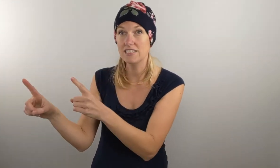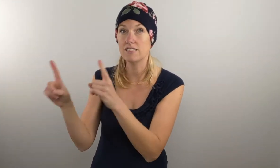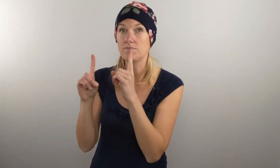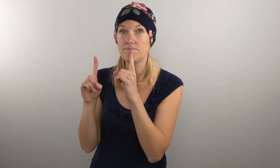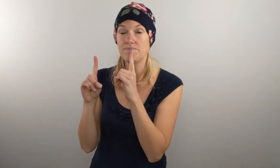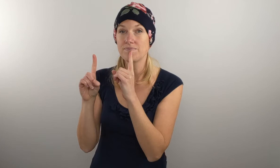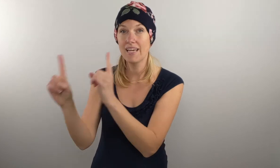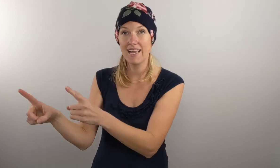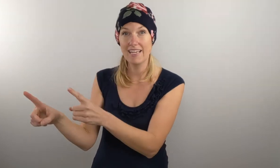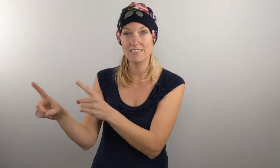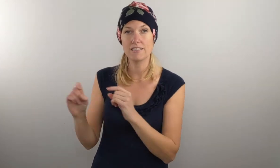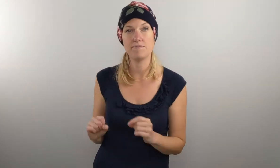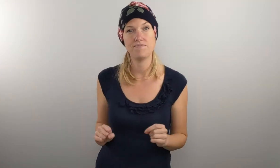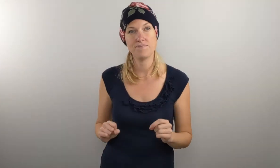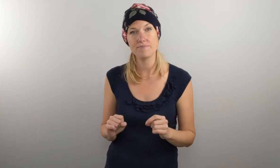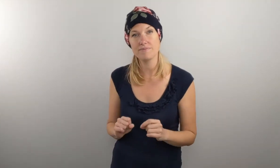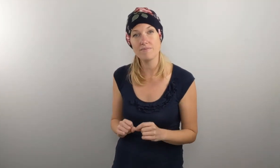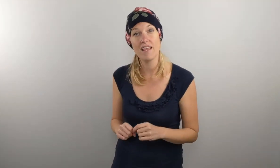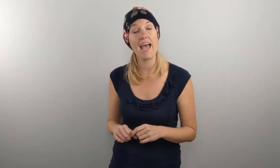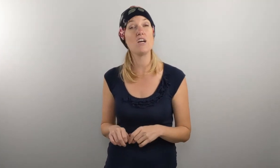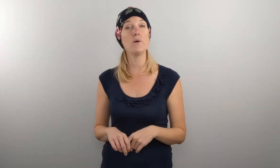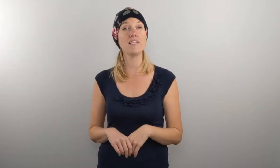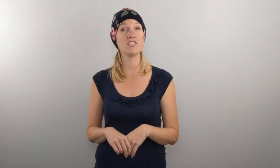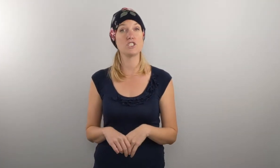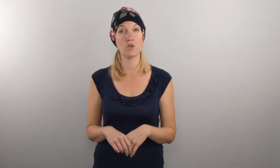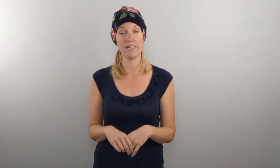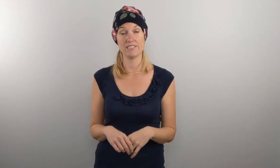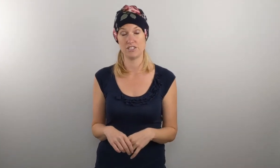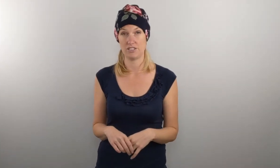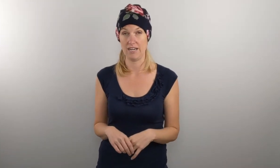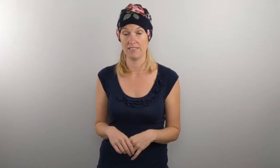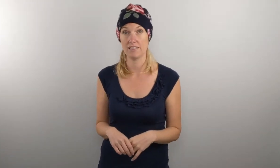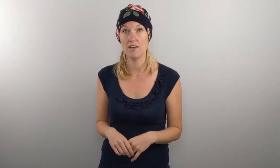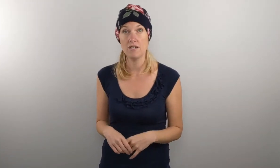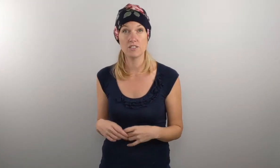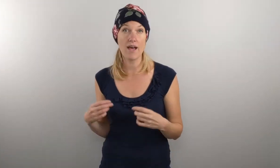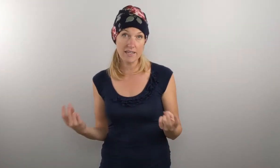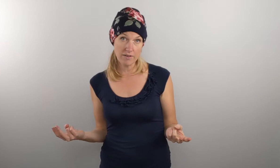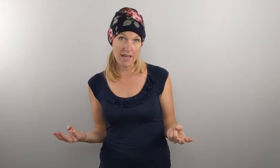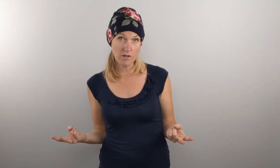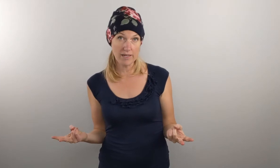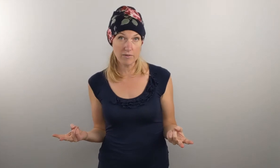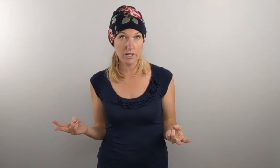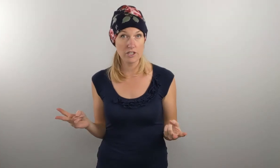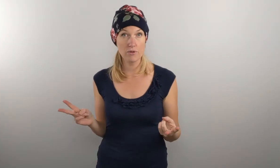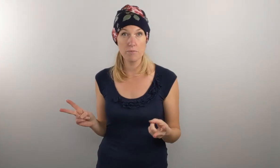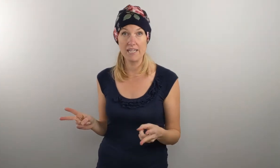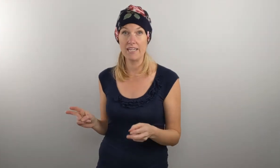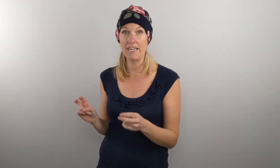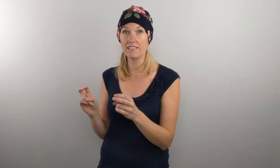Answer. Okay, answer. Echoing their joyous strains. So echoing, we're going to do repeating, and so